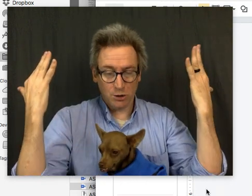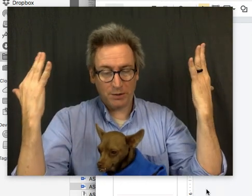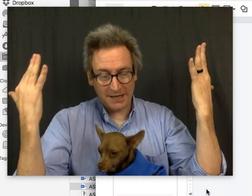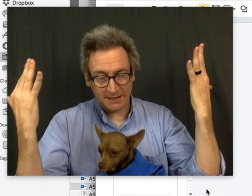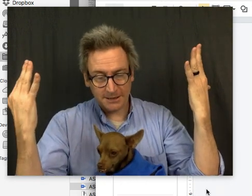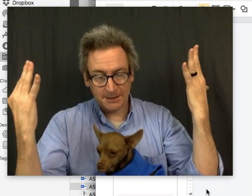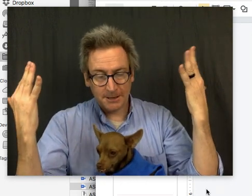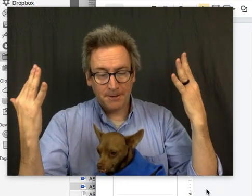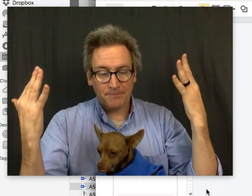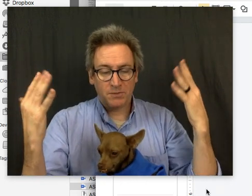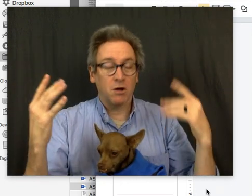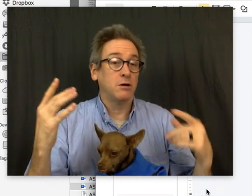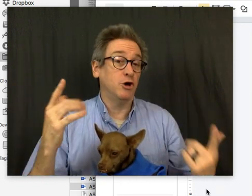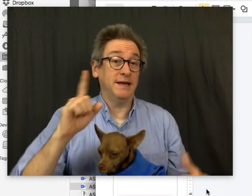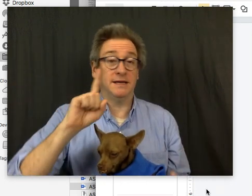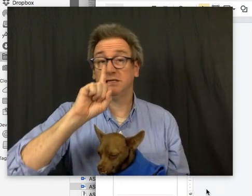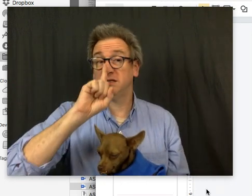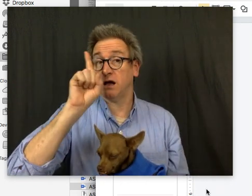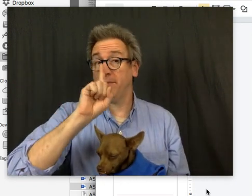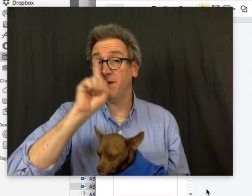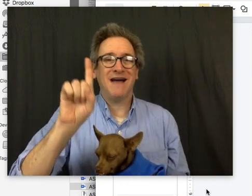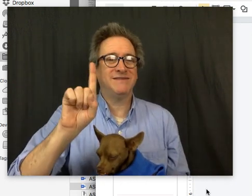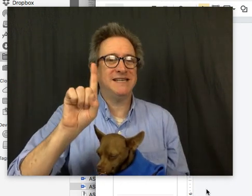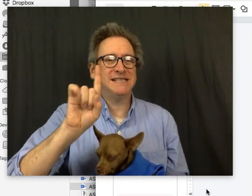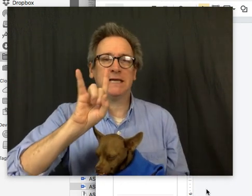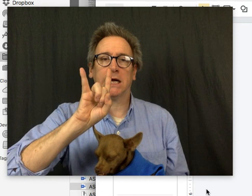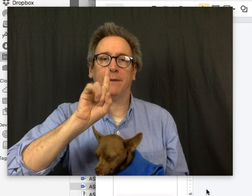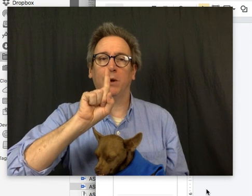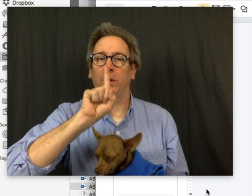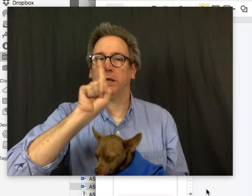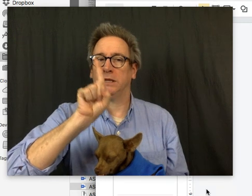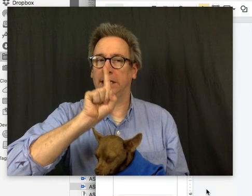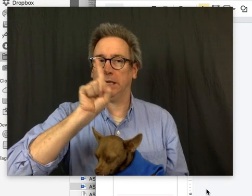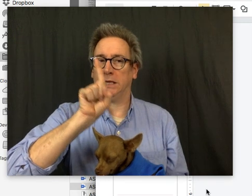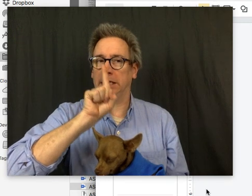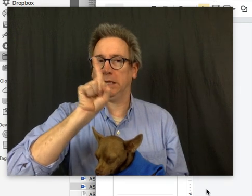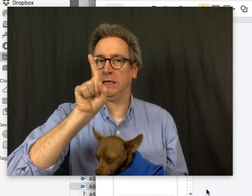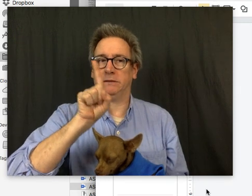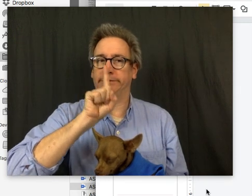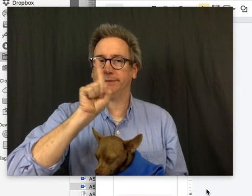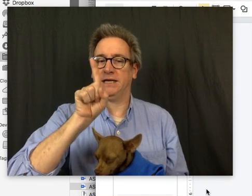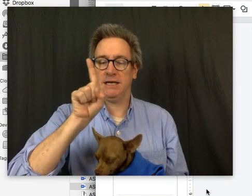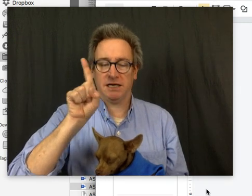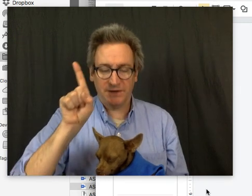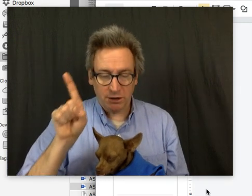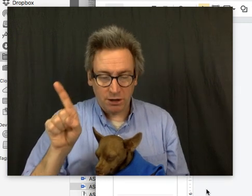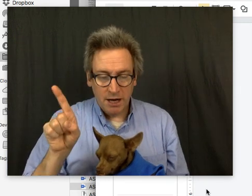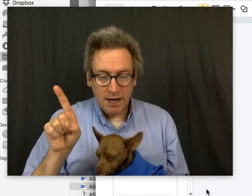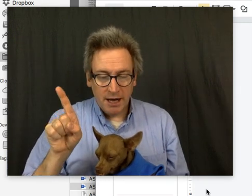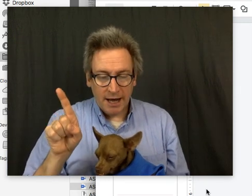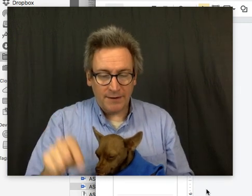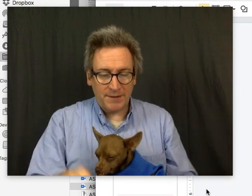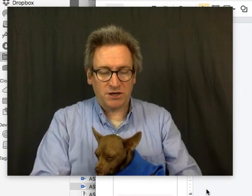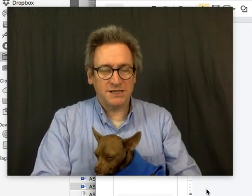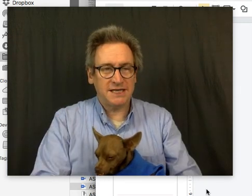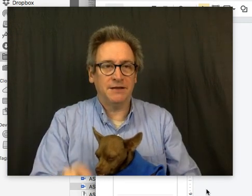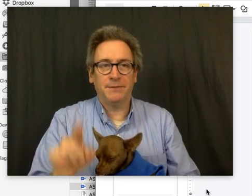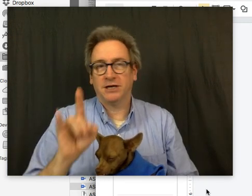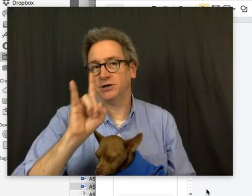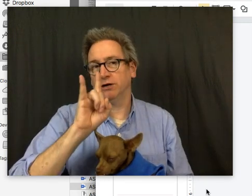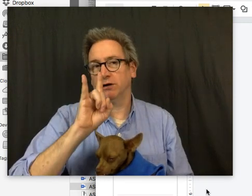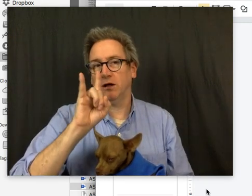So pleasant, could be stuck up. I've seen stuck up with index finger, and it's hard to